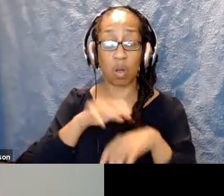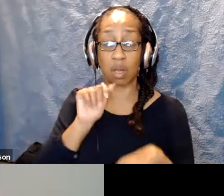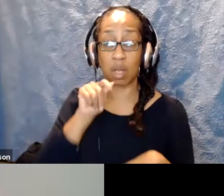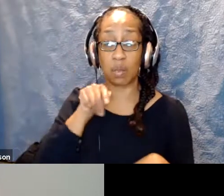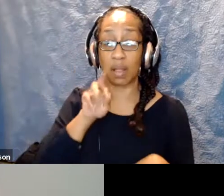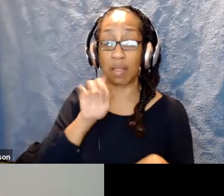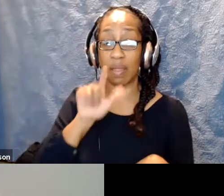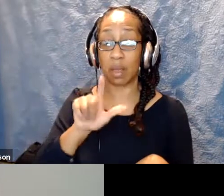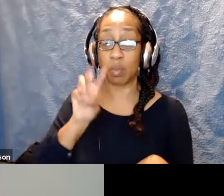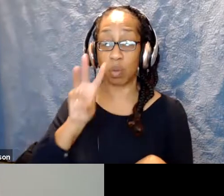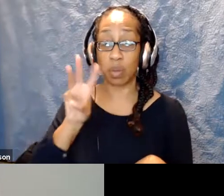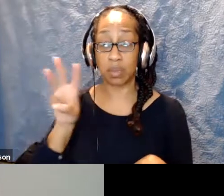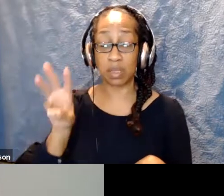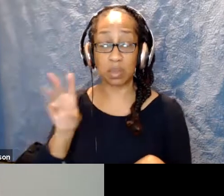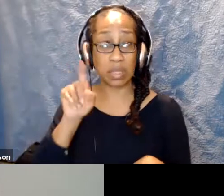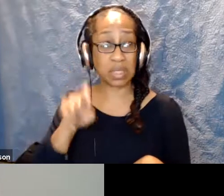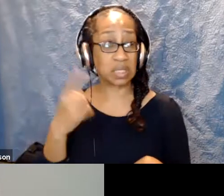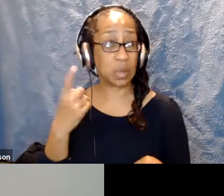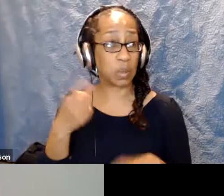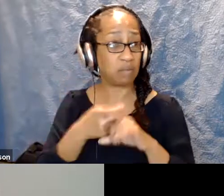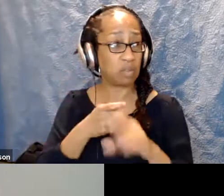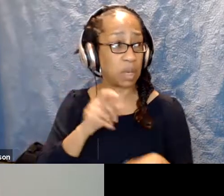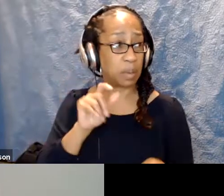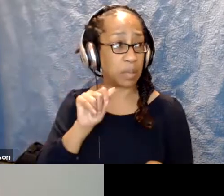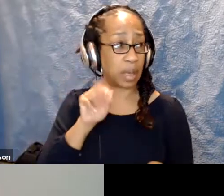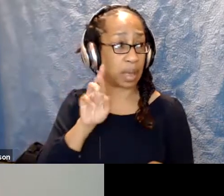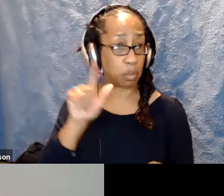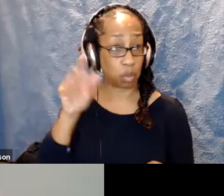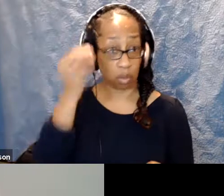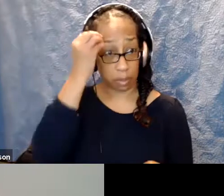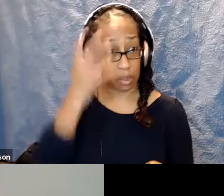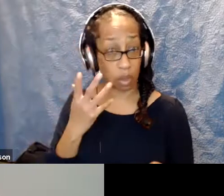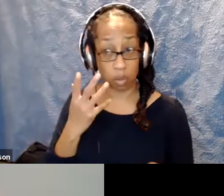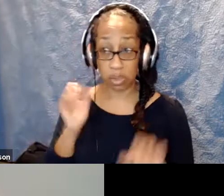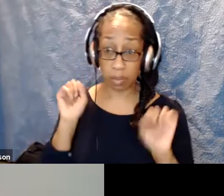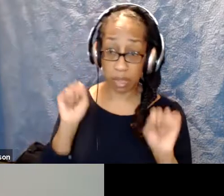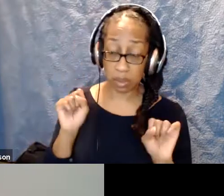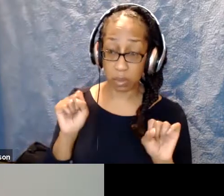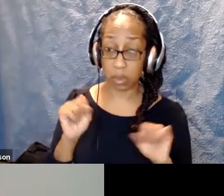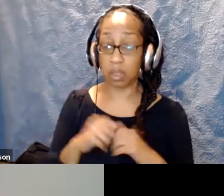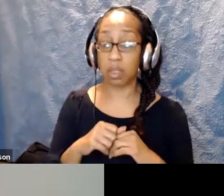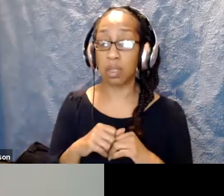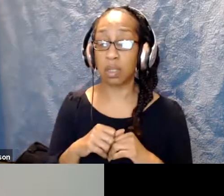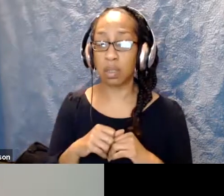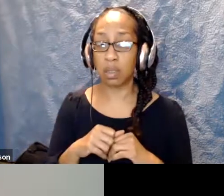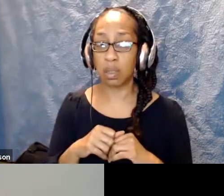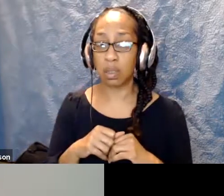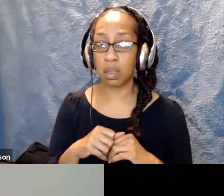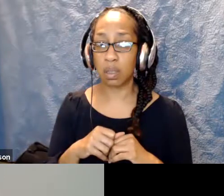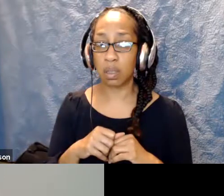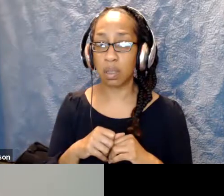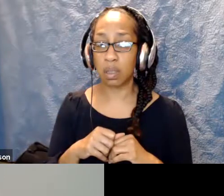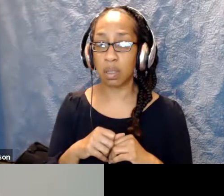need someone from April or Kimberly to jump on and let me know if that's possible. Yeah, we can do that. Why don't we cover a